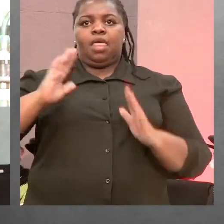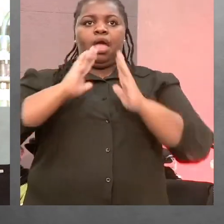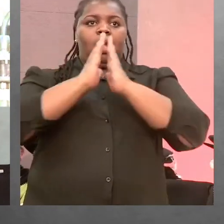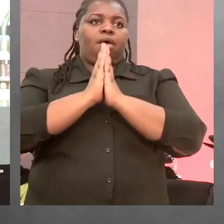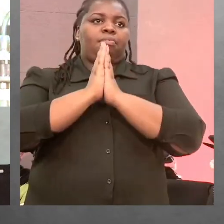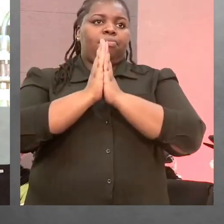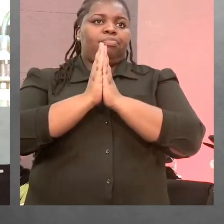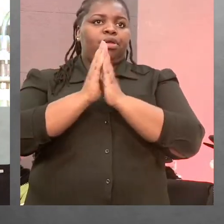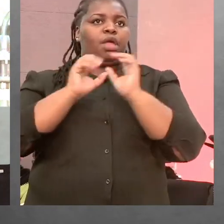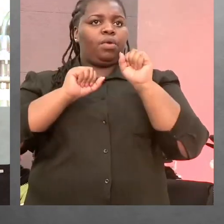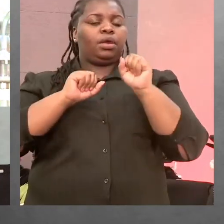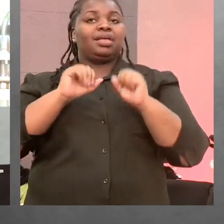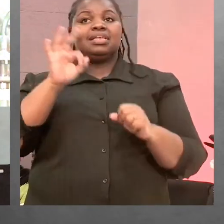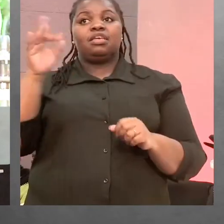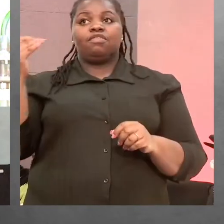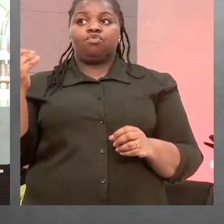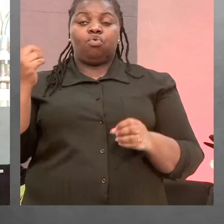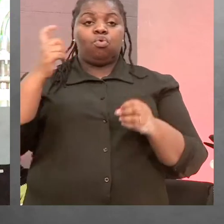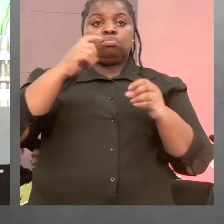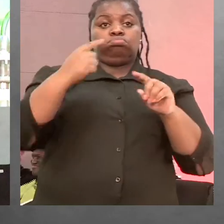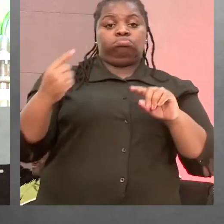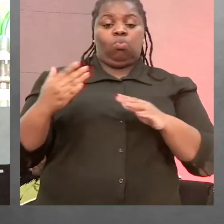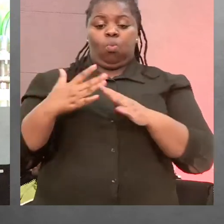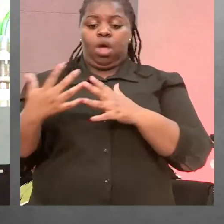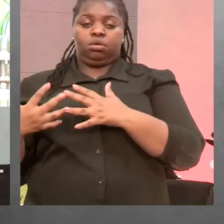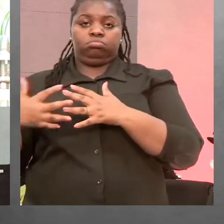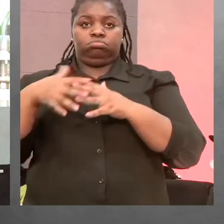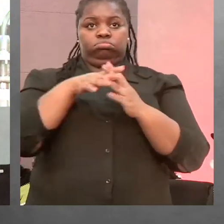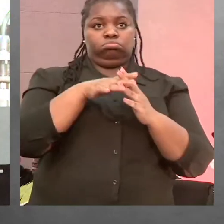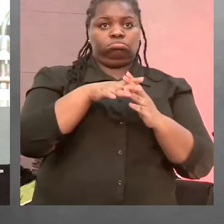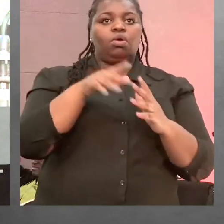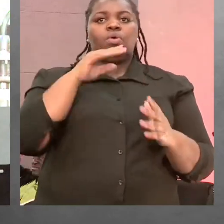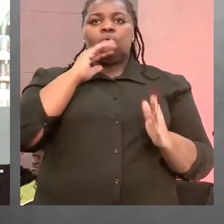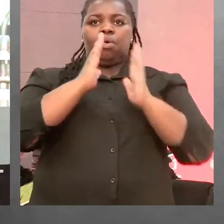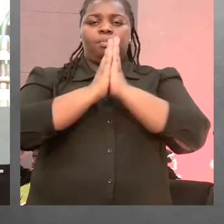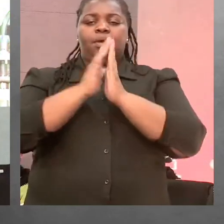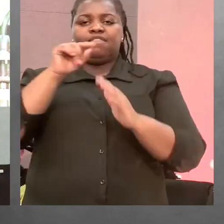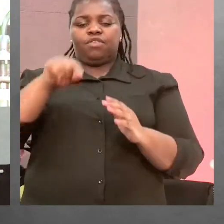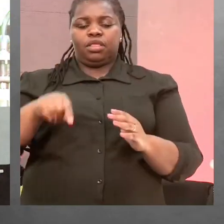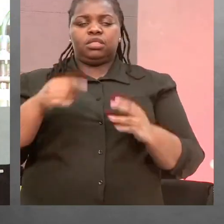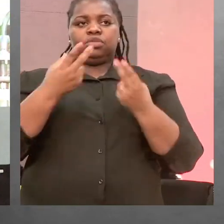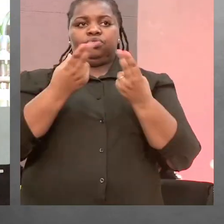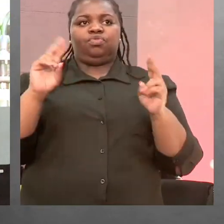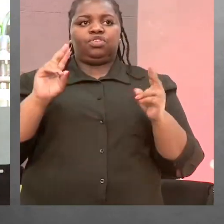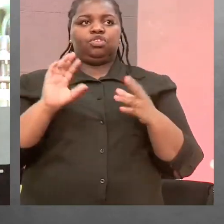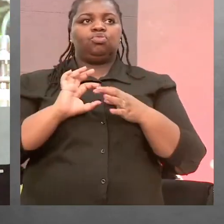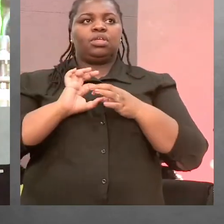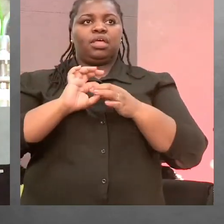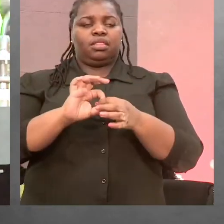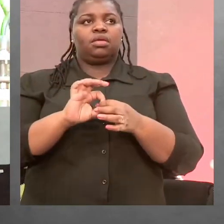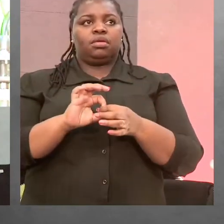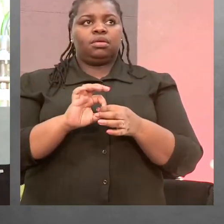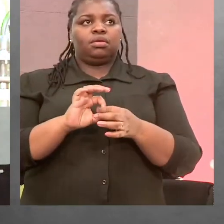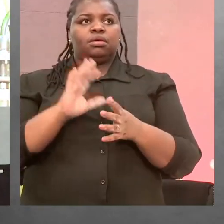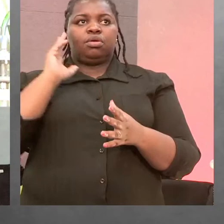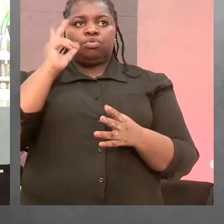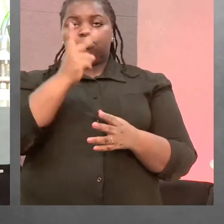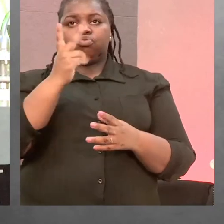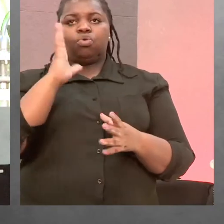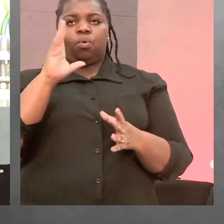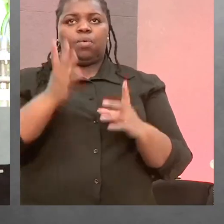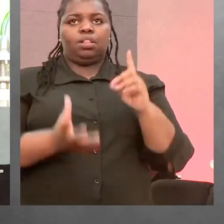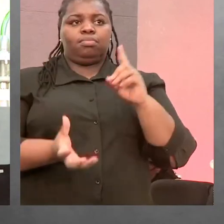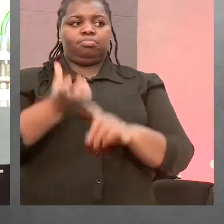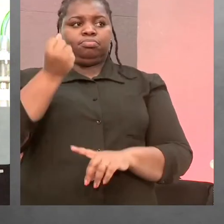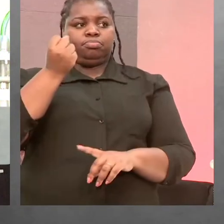warriors. And if you join forces together, you pray for this university together, you too shall prosper and